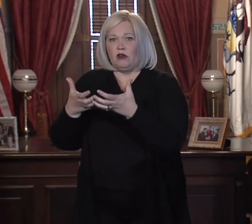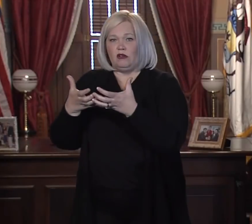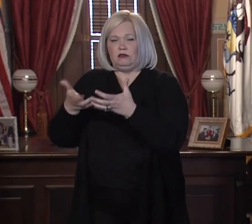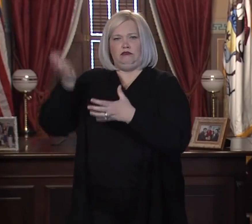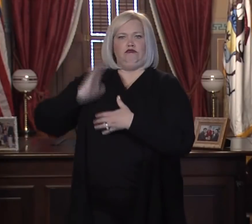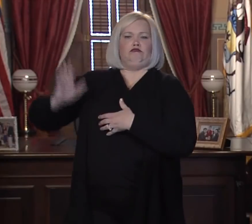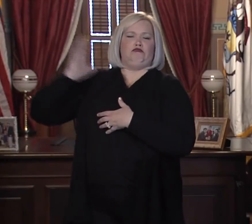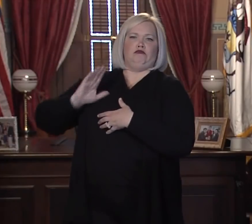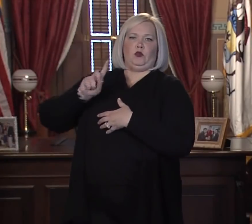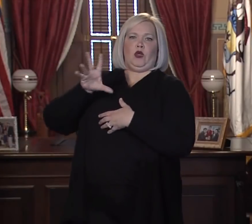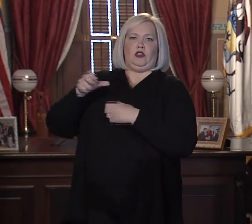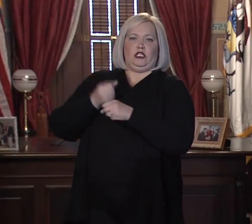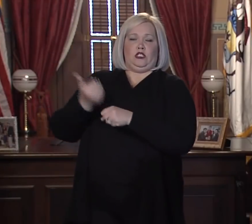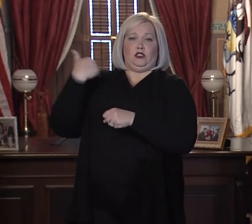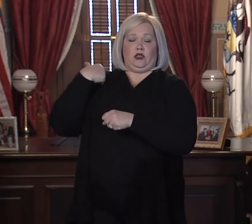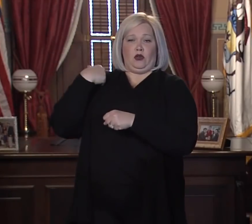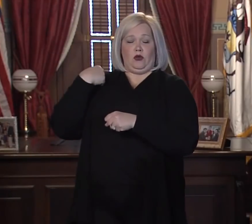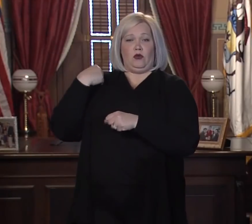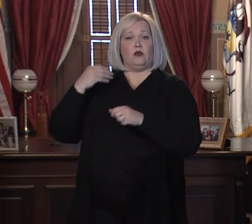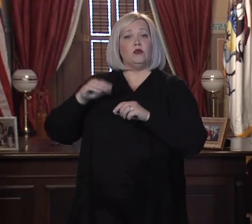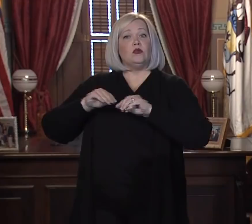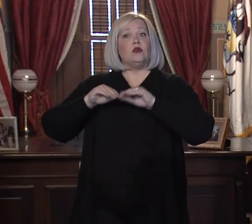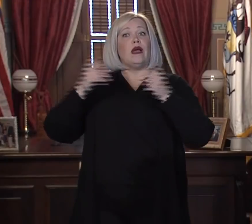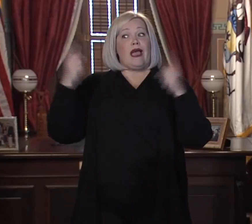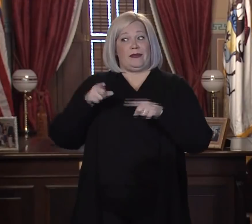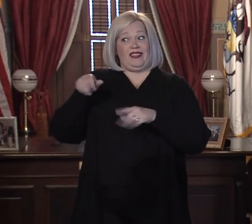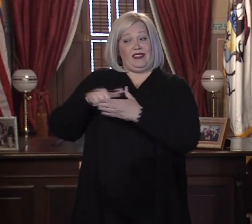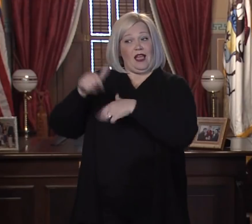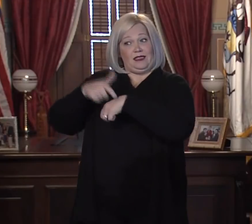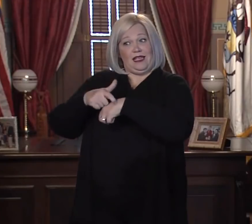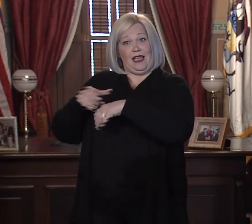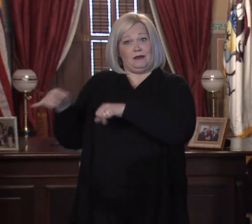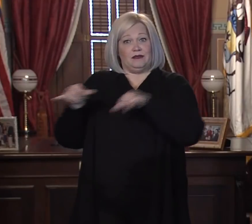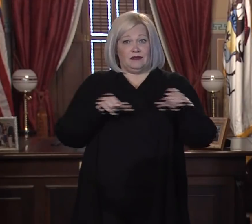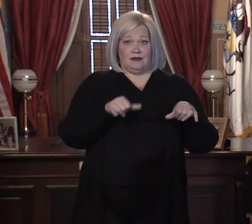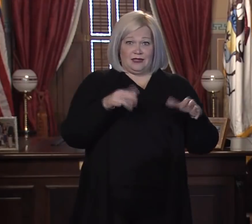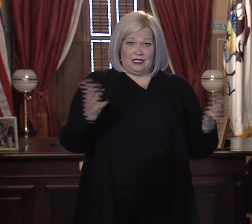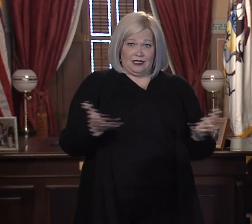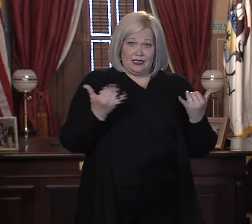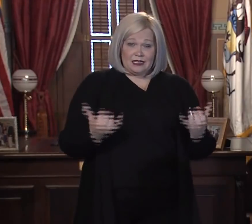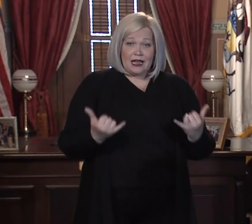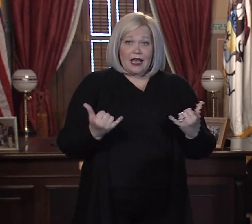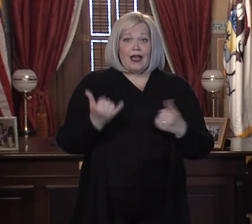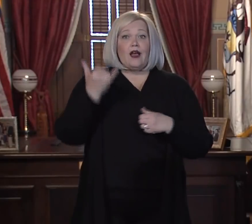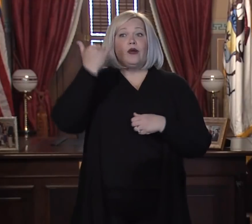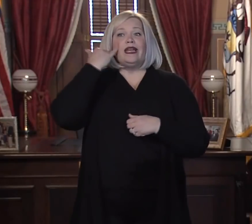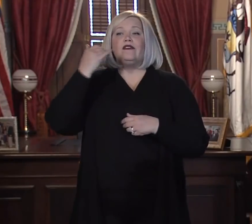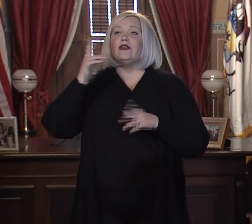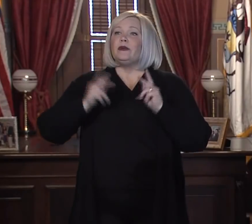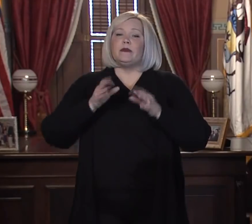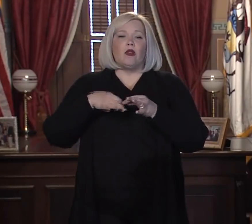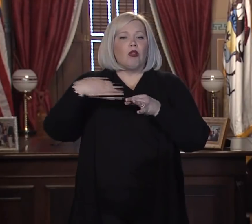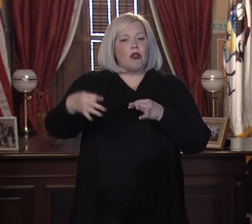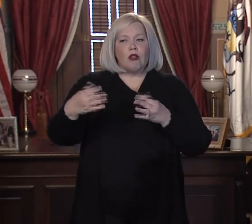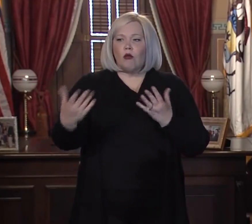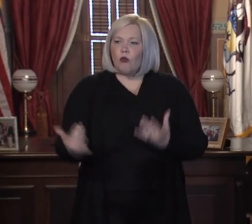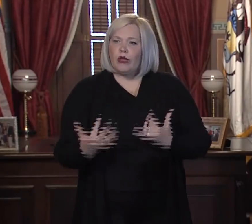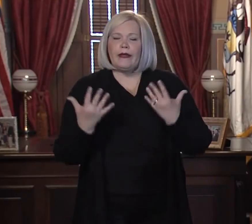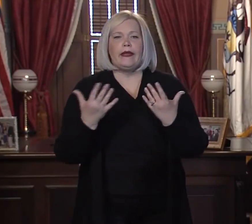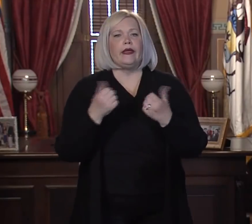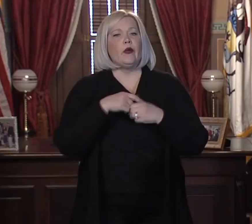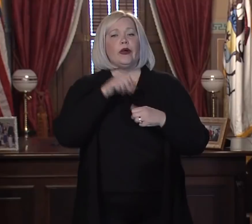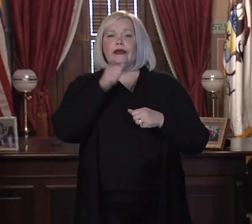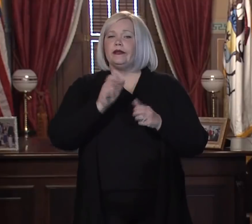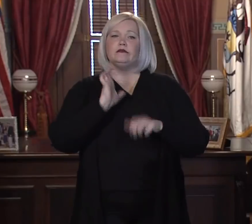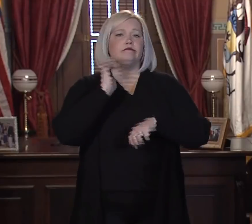then is that cities who were less aggressive and started too late with social distancing or relaxed social distancing